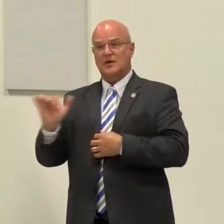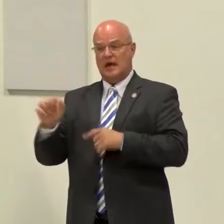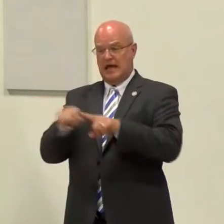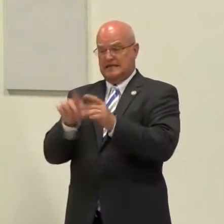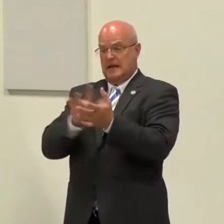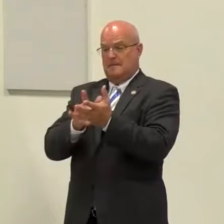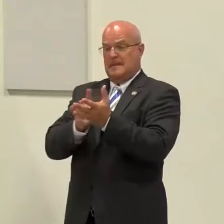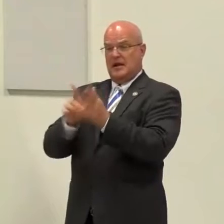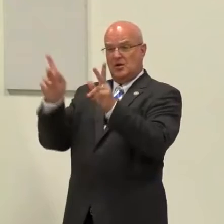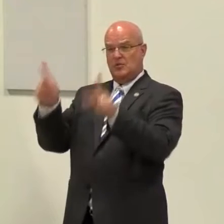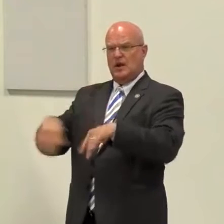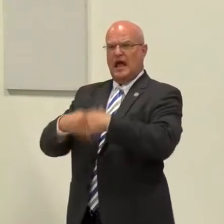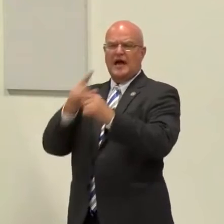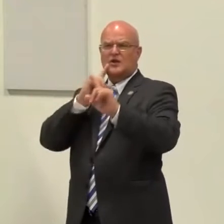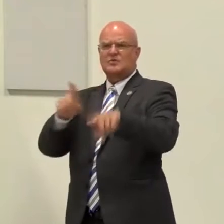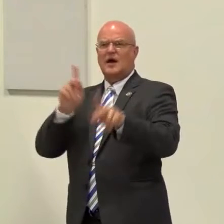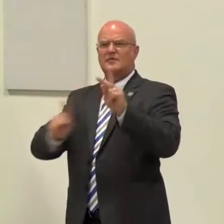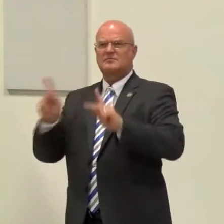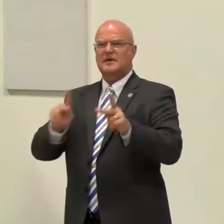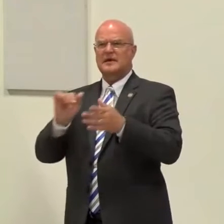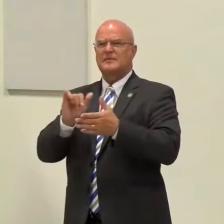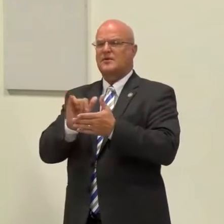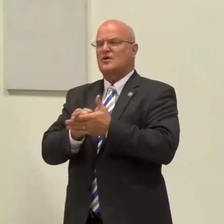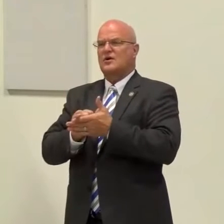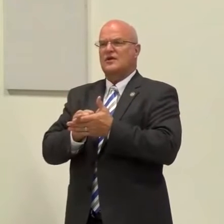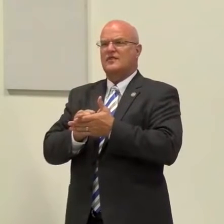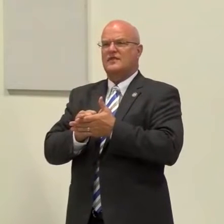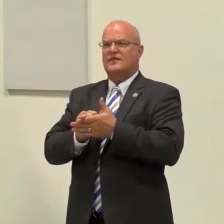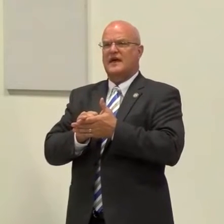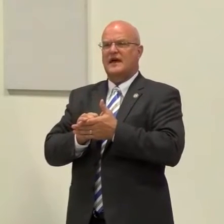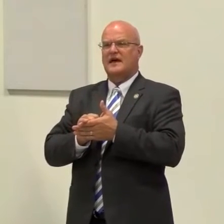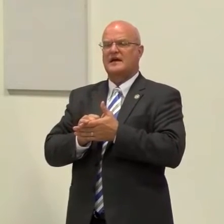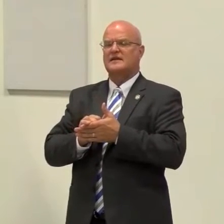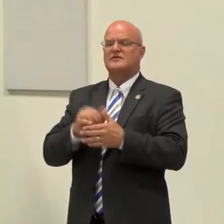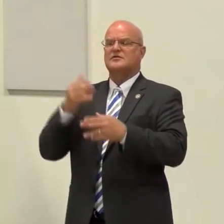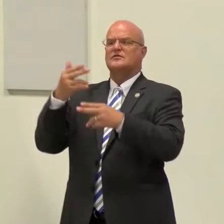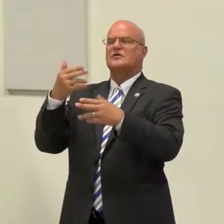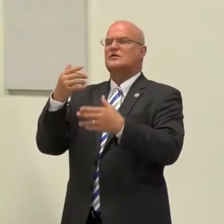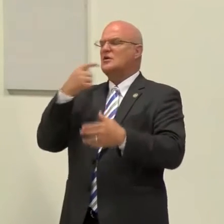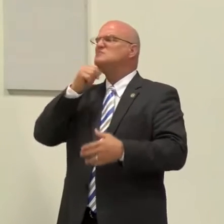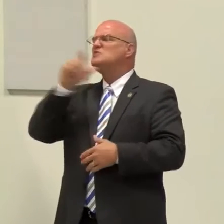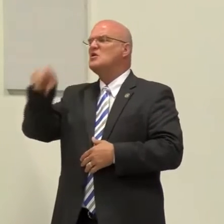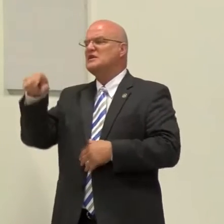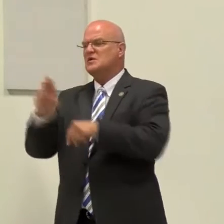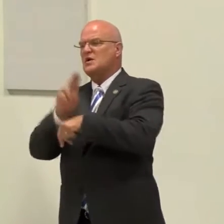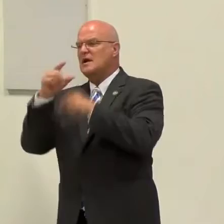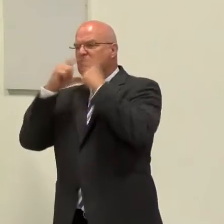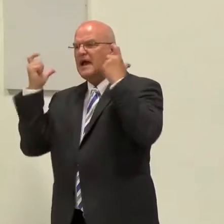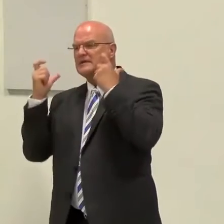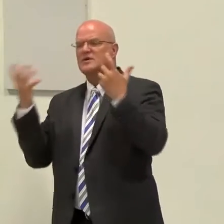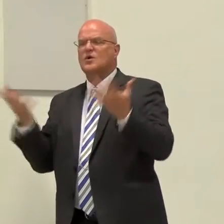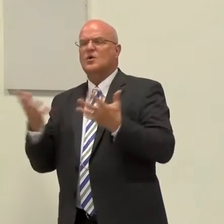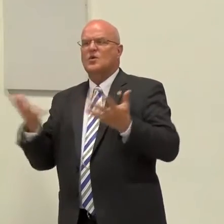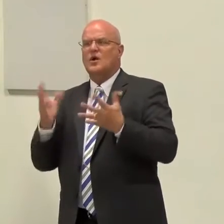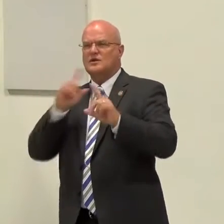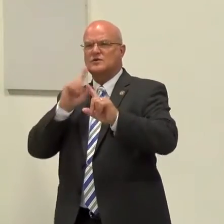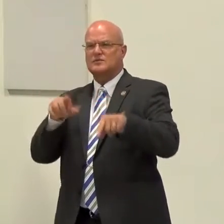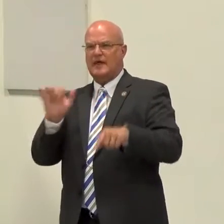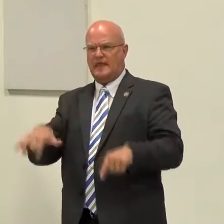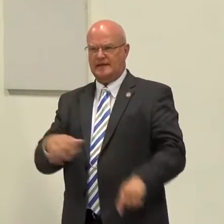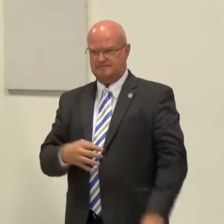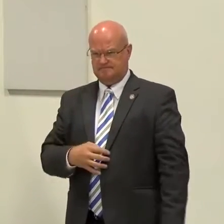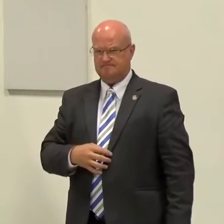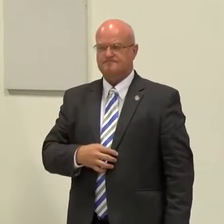medical professional, how do you respond to people that even cite other medical folks that are saying you don't need to wear a mask? What's your response